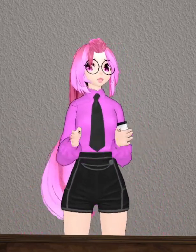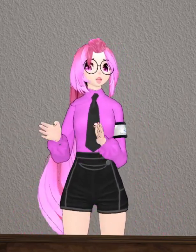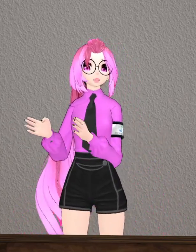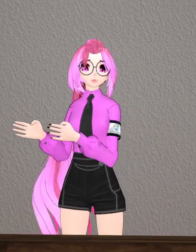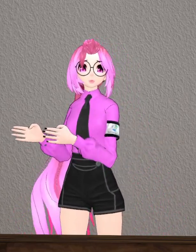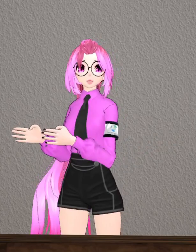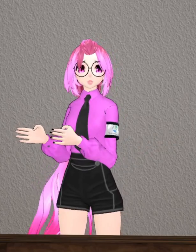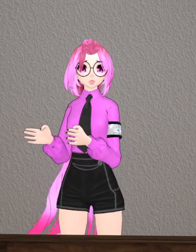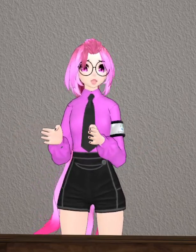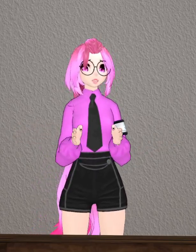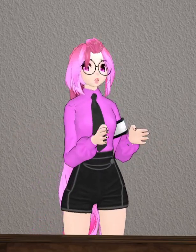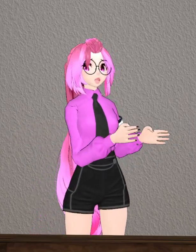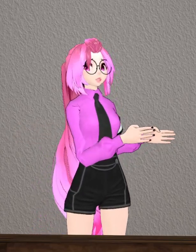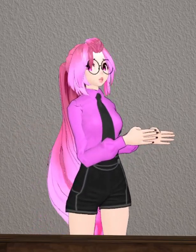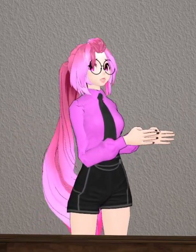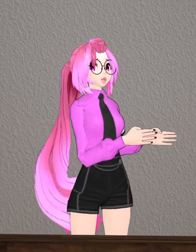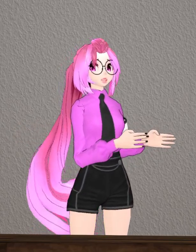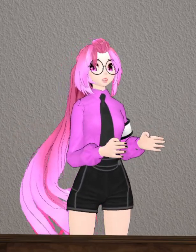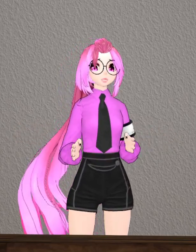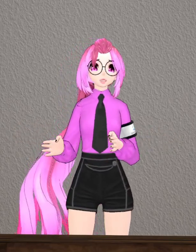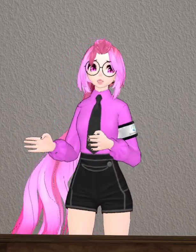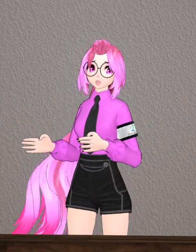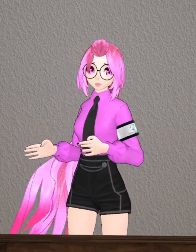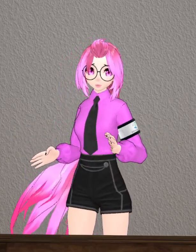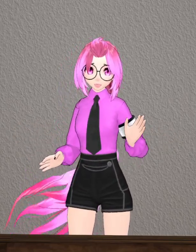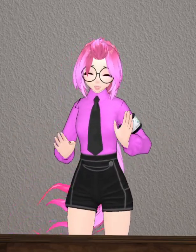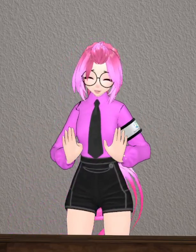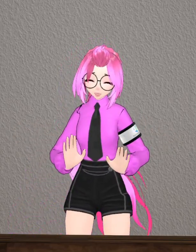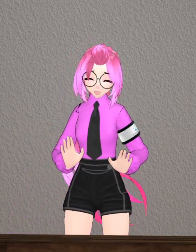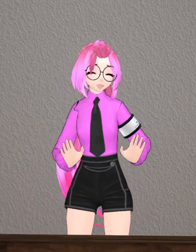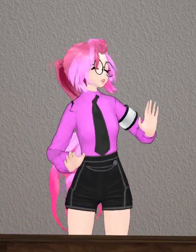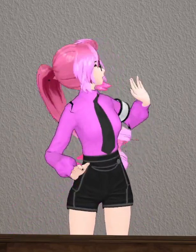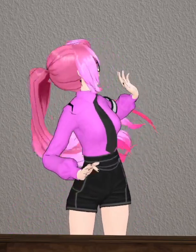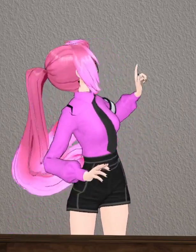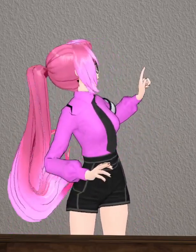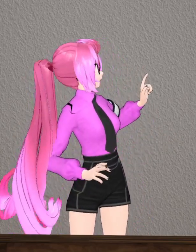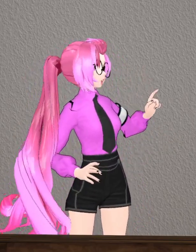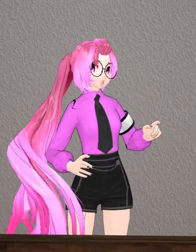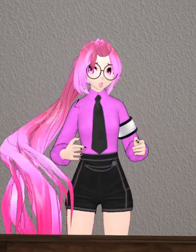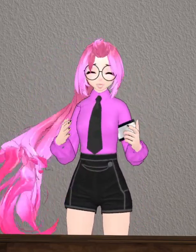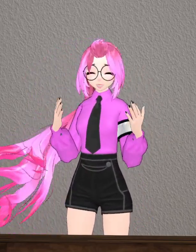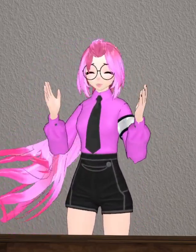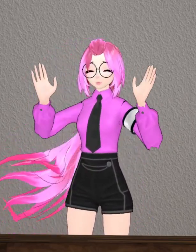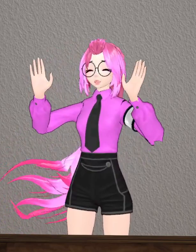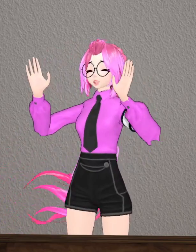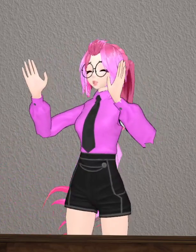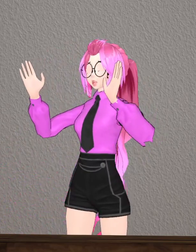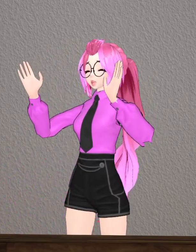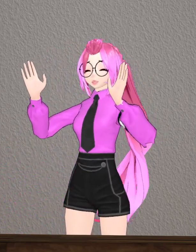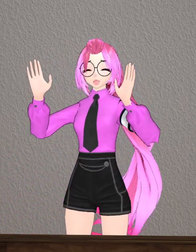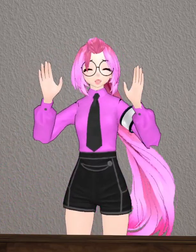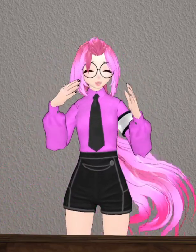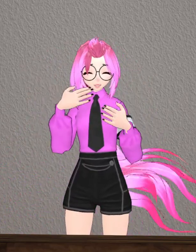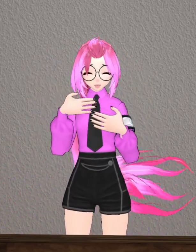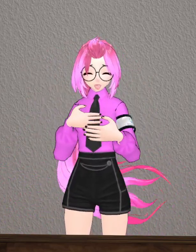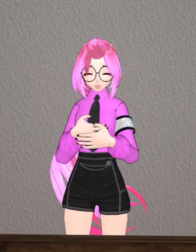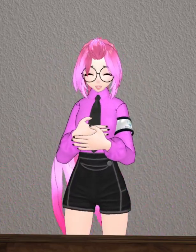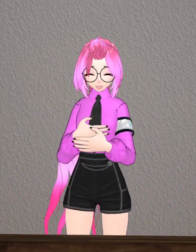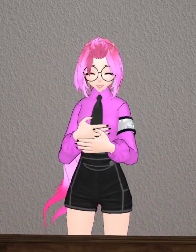have from right to left, we're showing our schedule. So very similar. Progress is you're going to have, again, those flat hands,